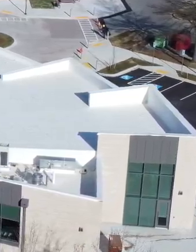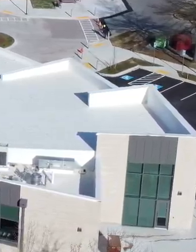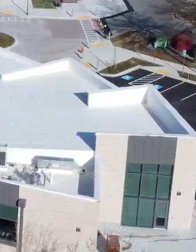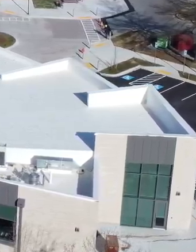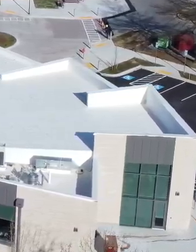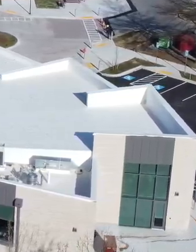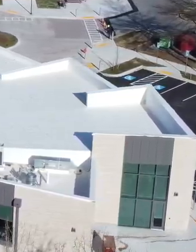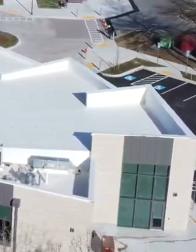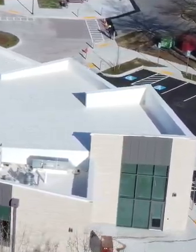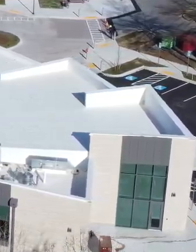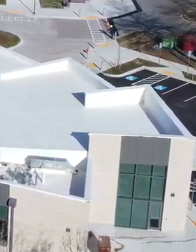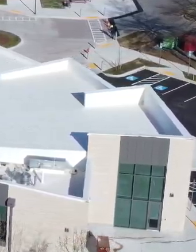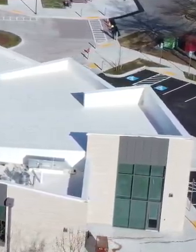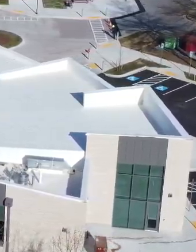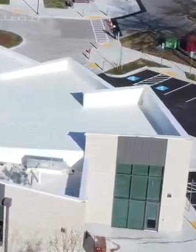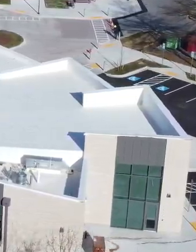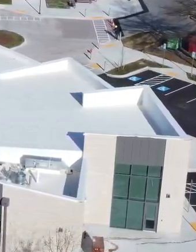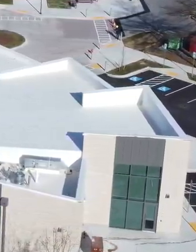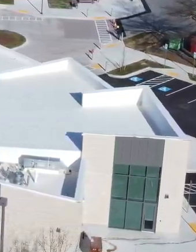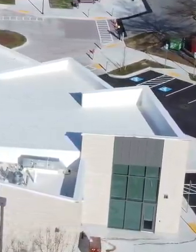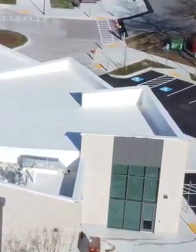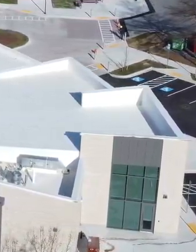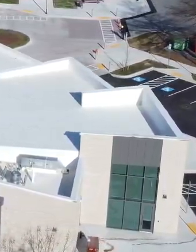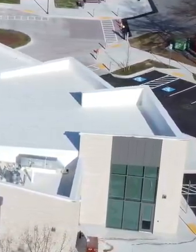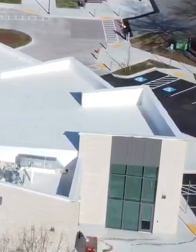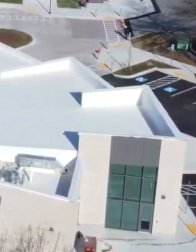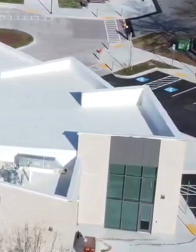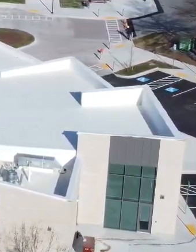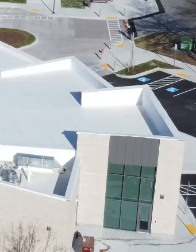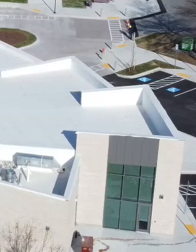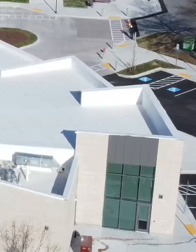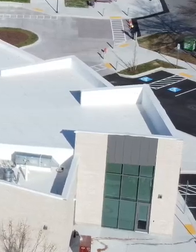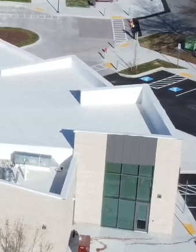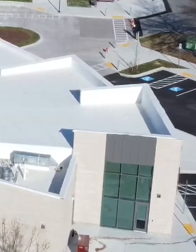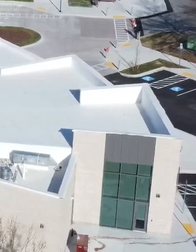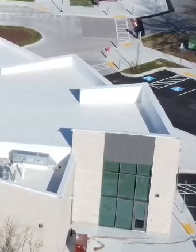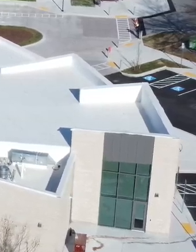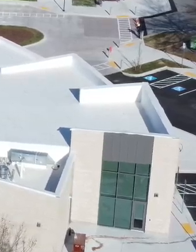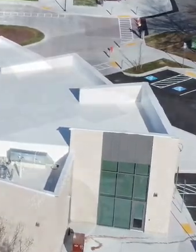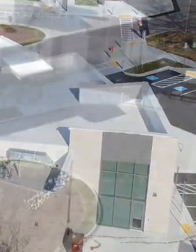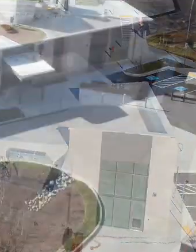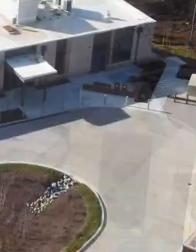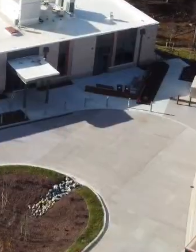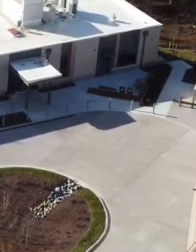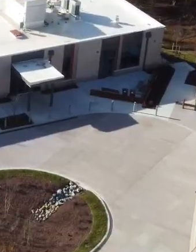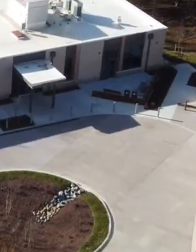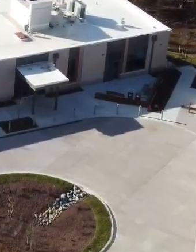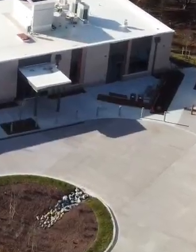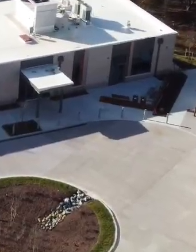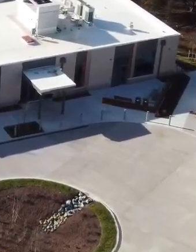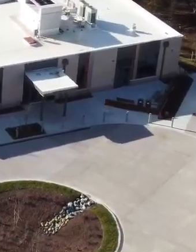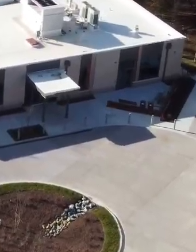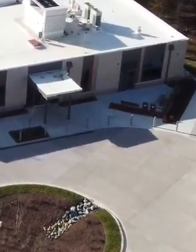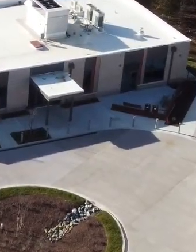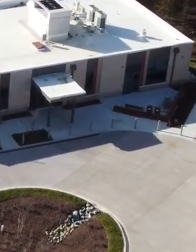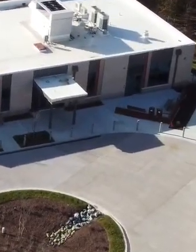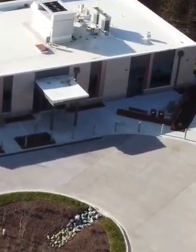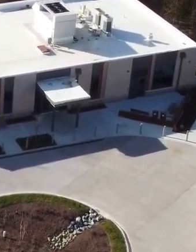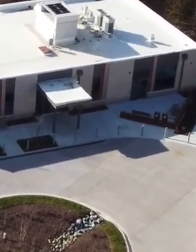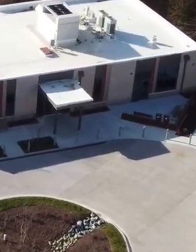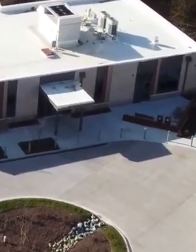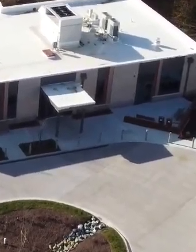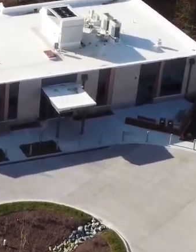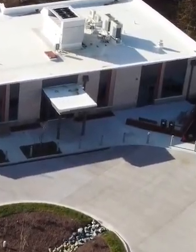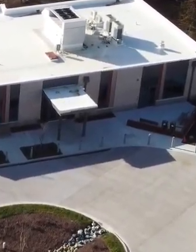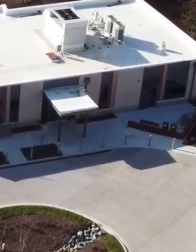That's more than 7 times the size of the older facility. And as a freestanding building,